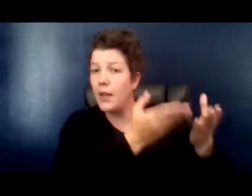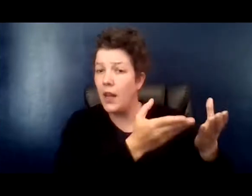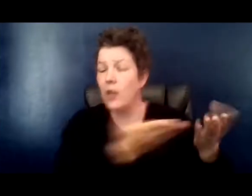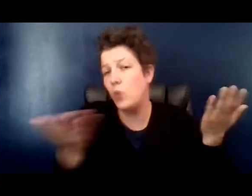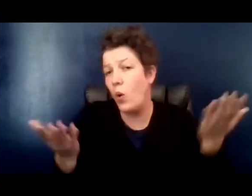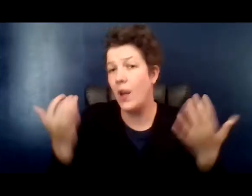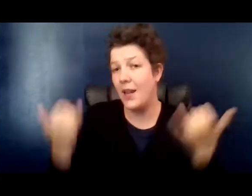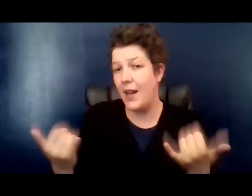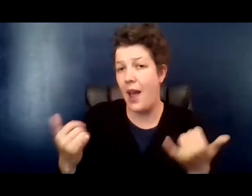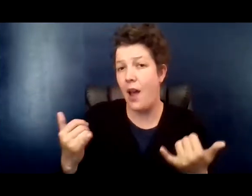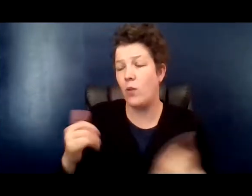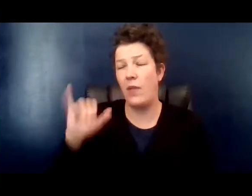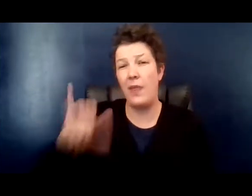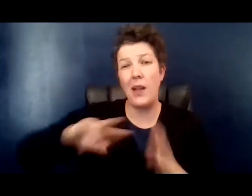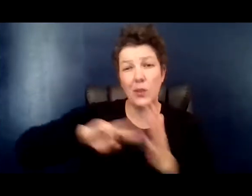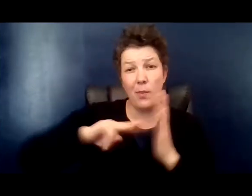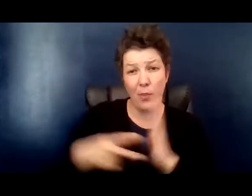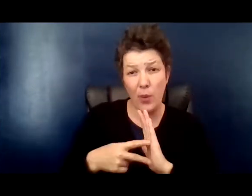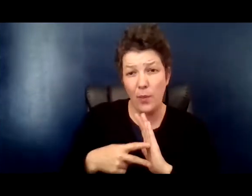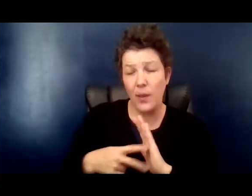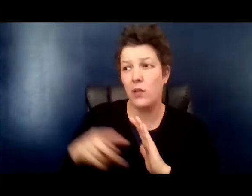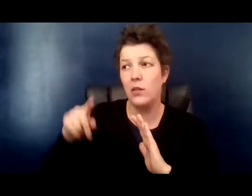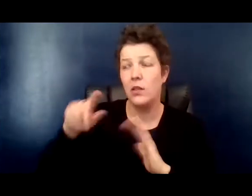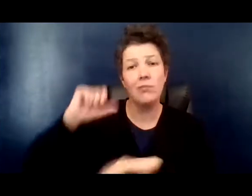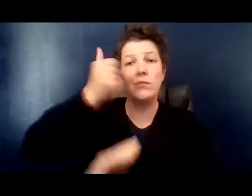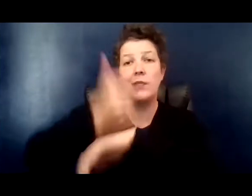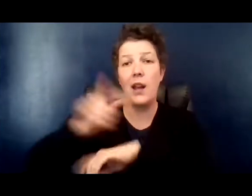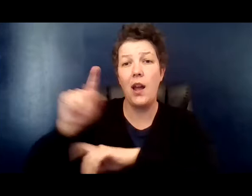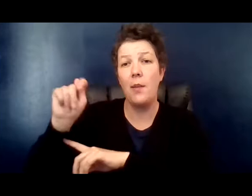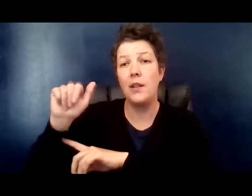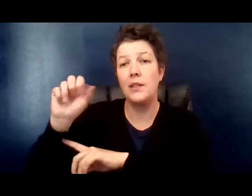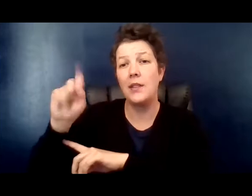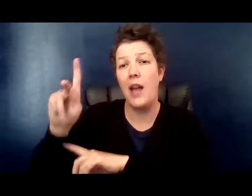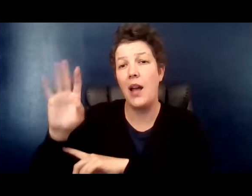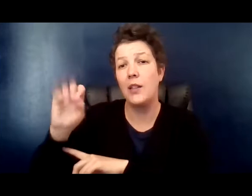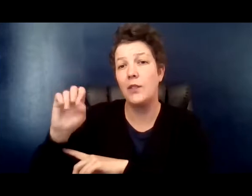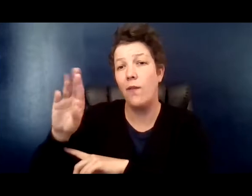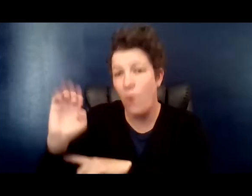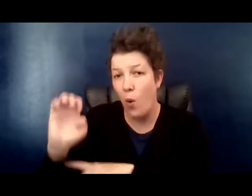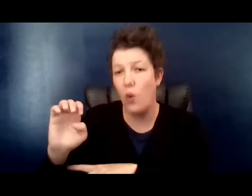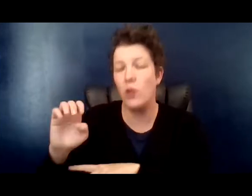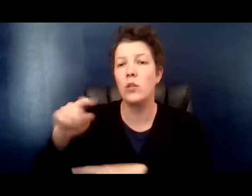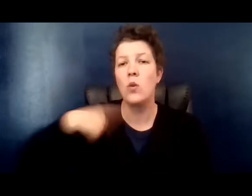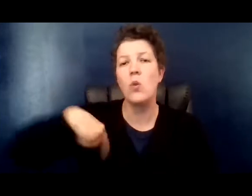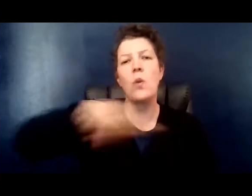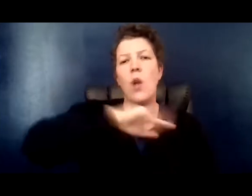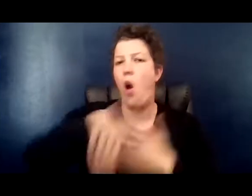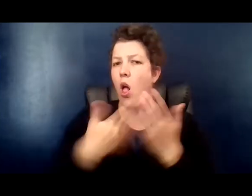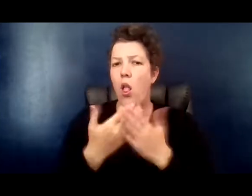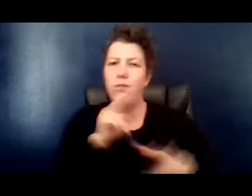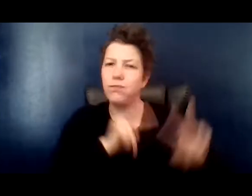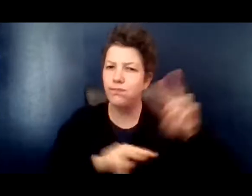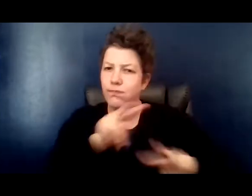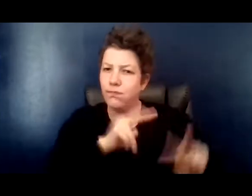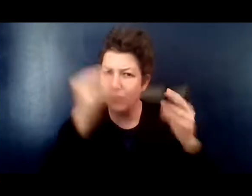recommendations are intended for, is so you can make good, solid decisions based on good information, good data. And some of that I've explained